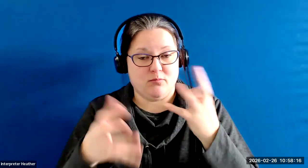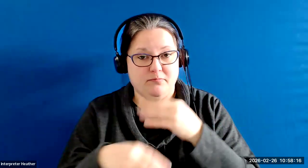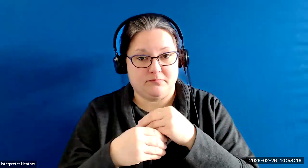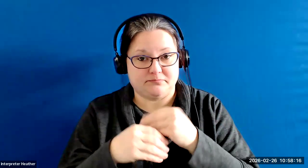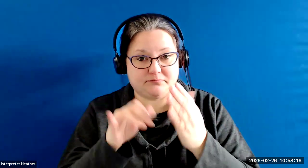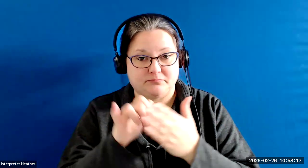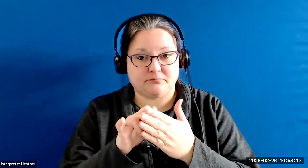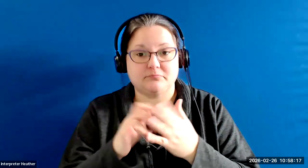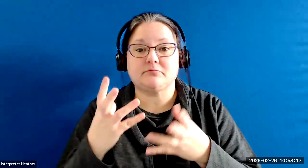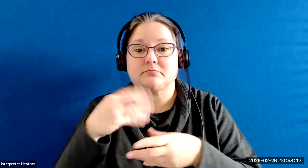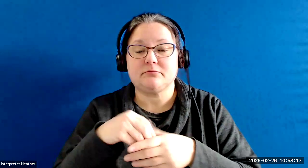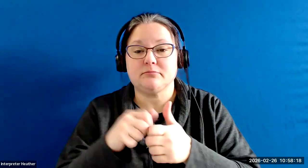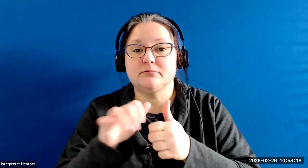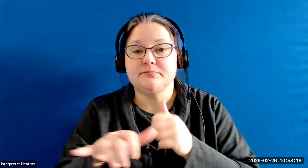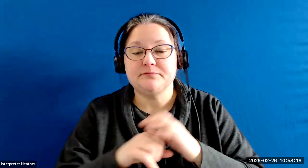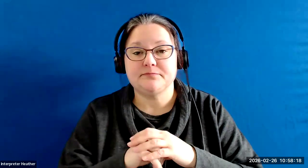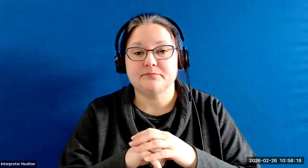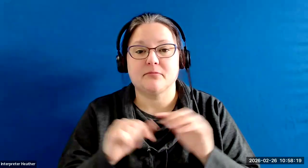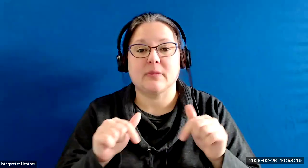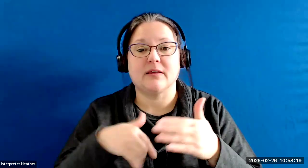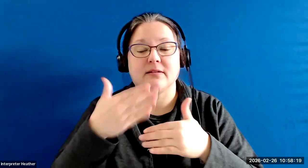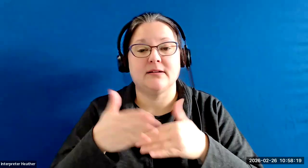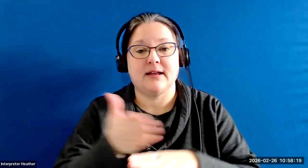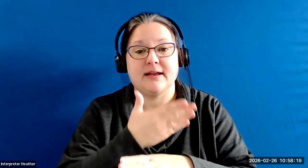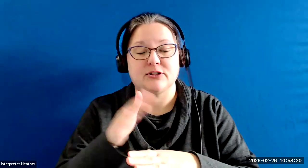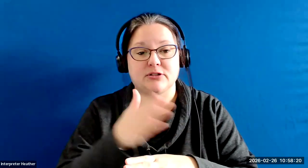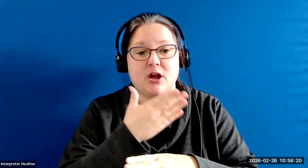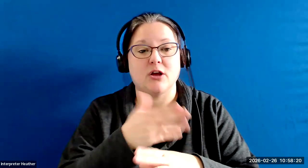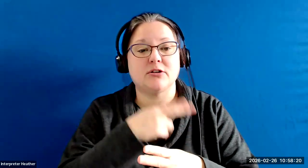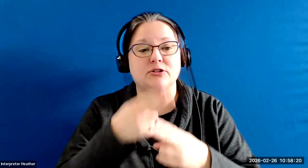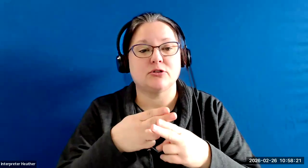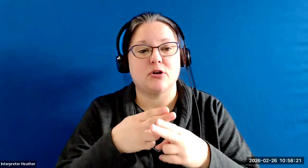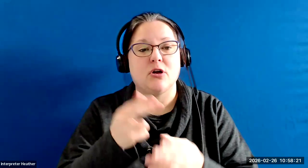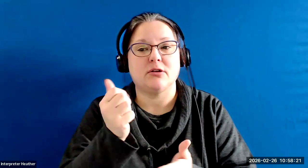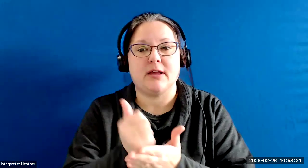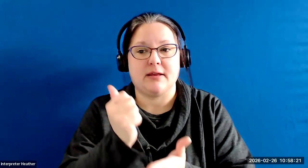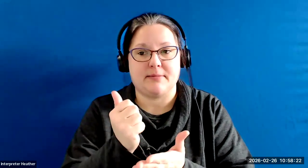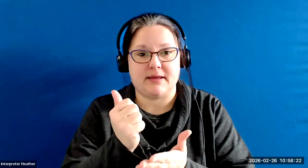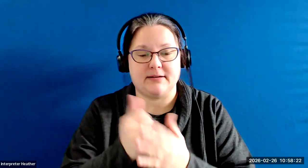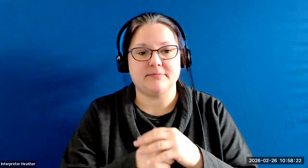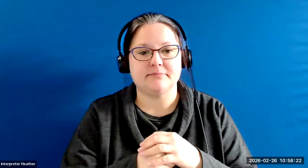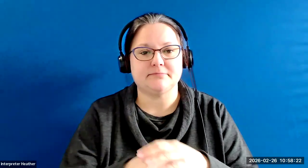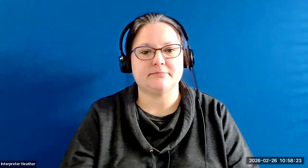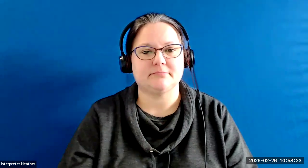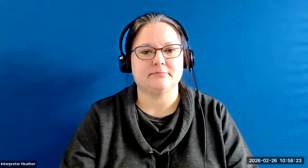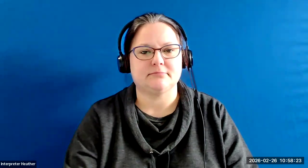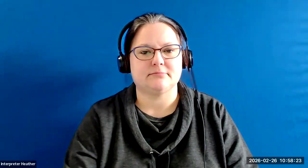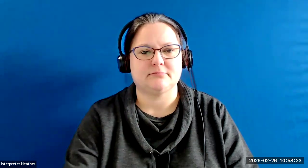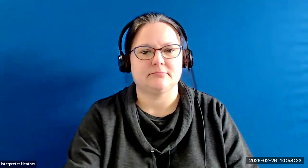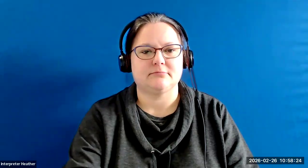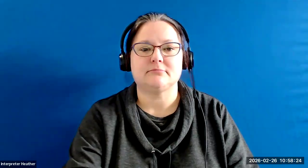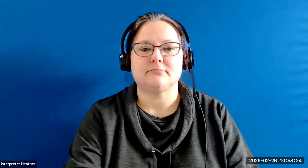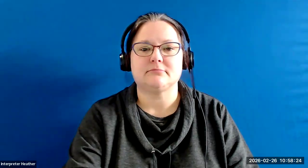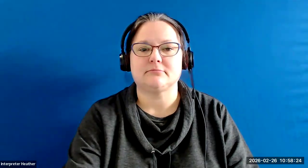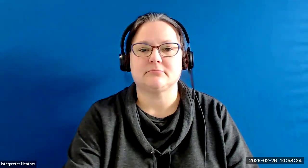to engage. This next song is Amen by Andrew Day. The